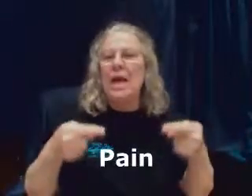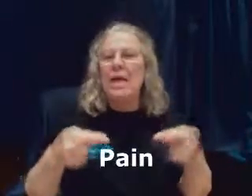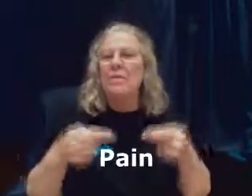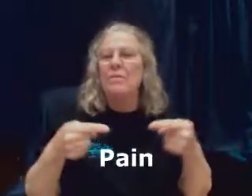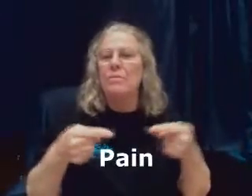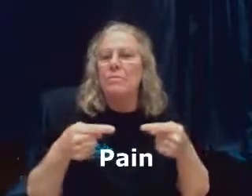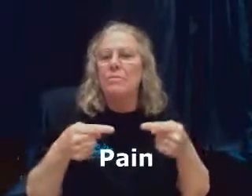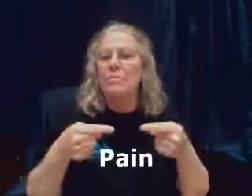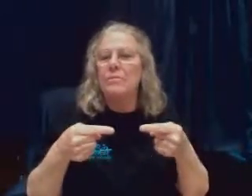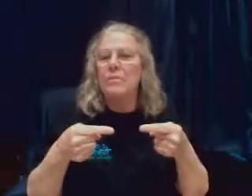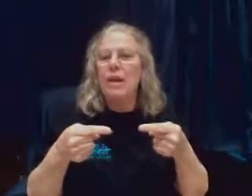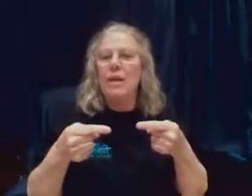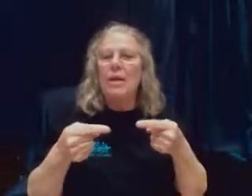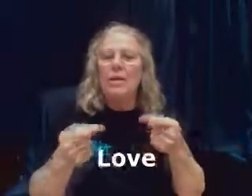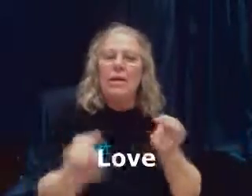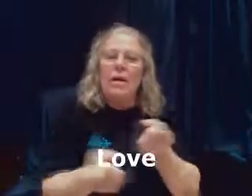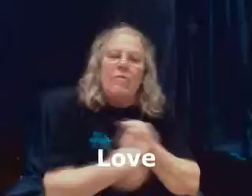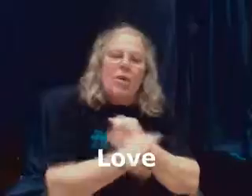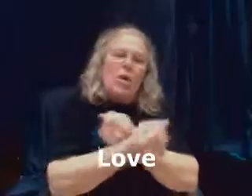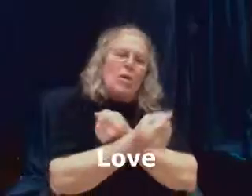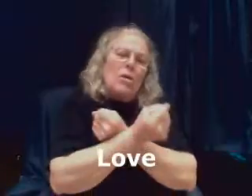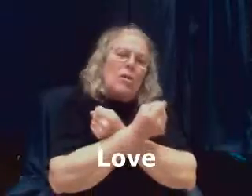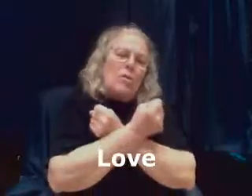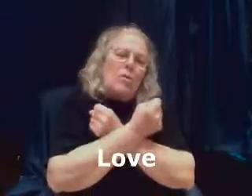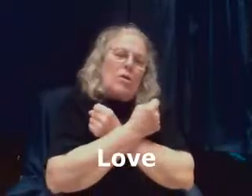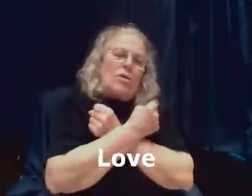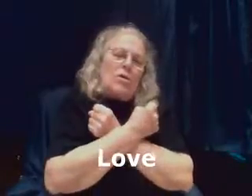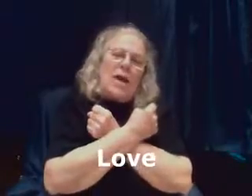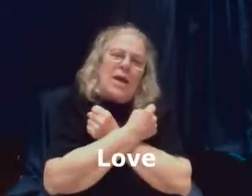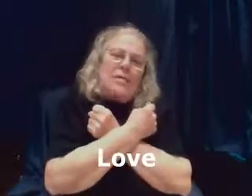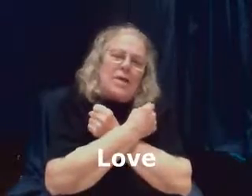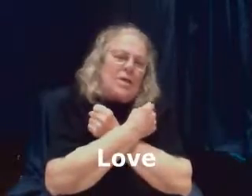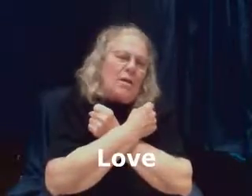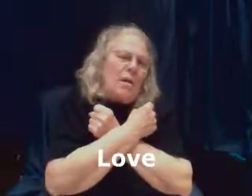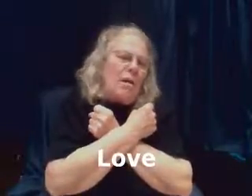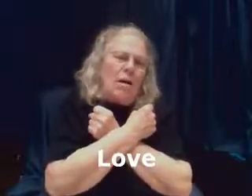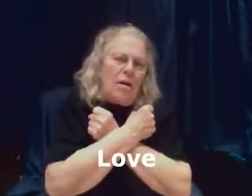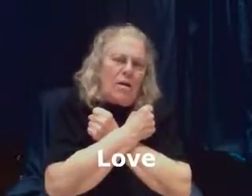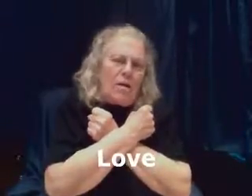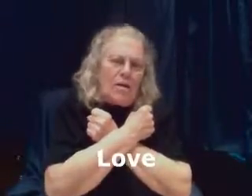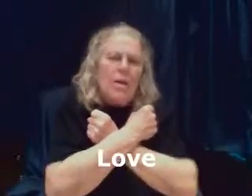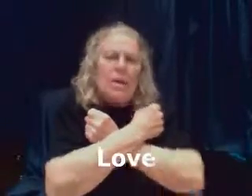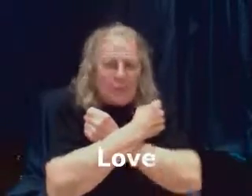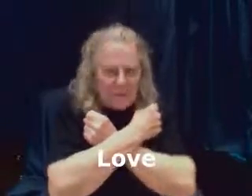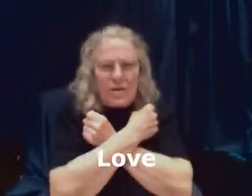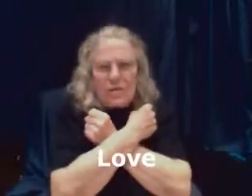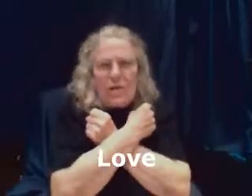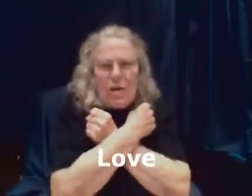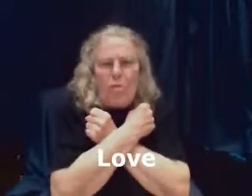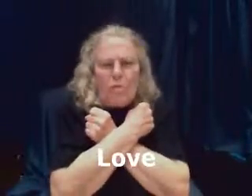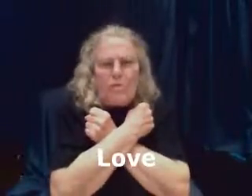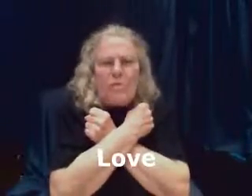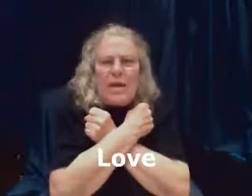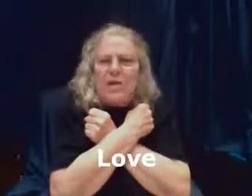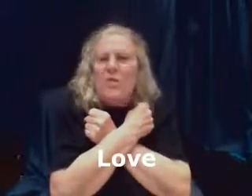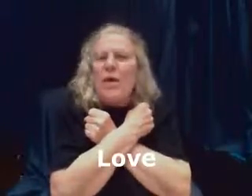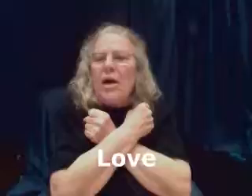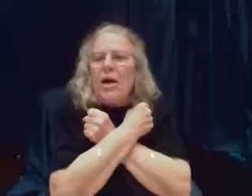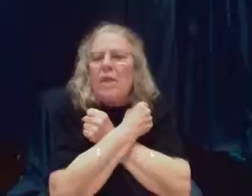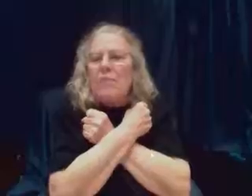pain. Love, cross your hands and hug. It's like you get a hold of somebody and you're hugging them